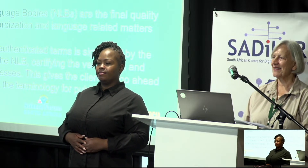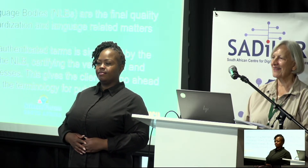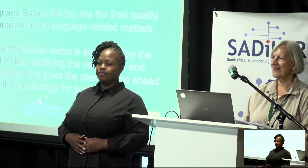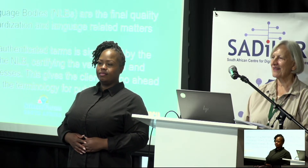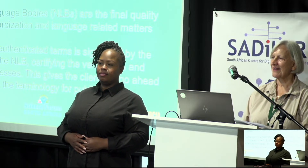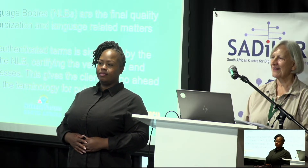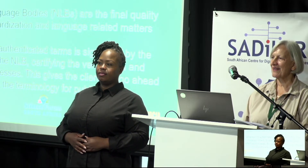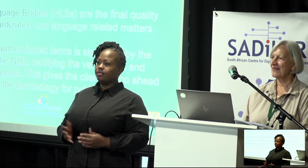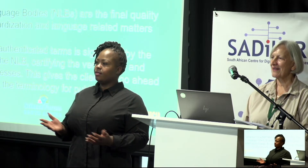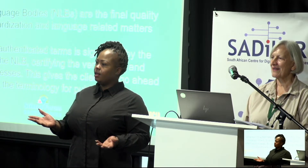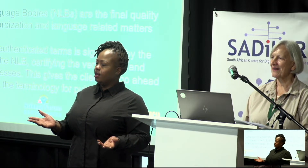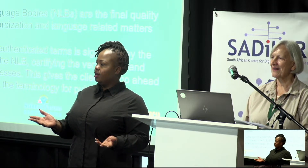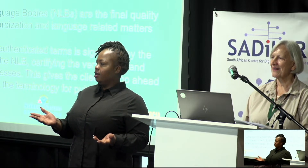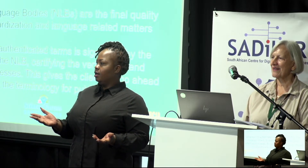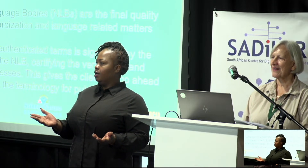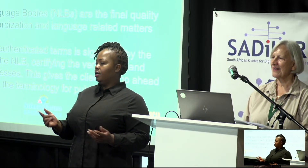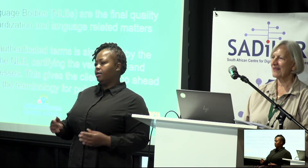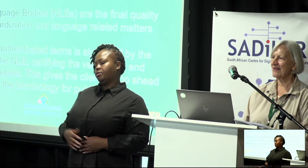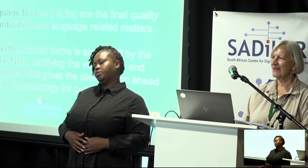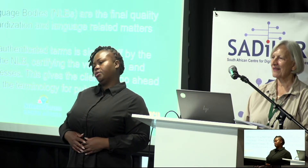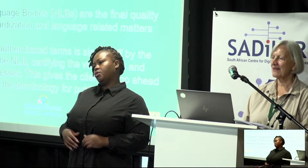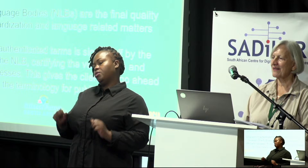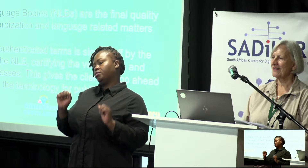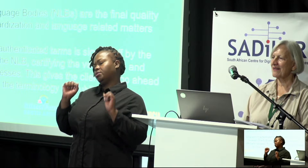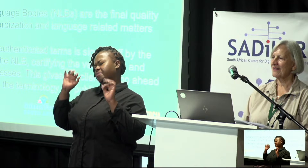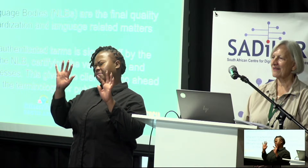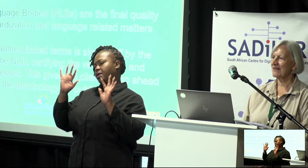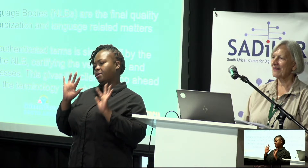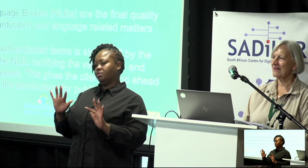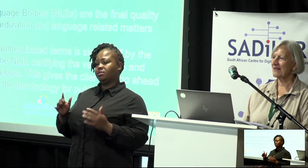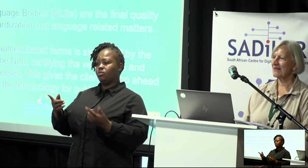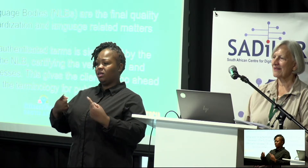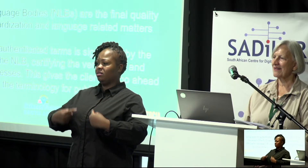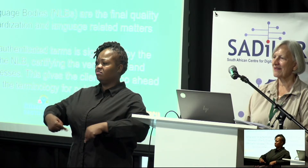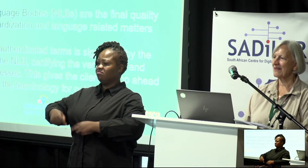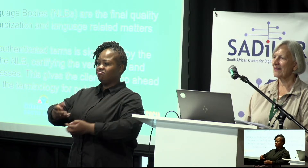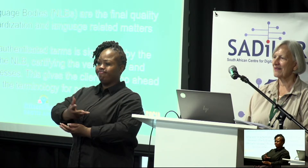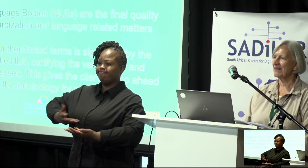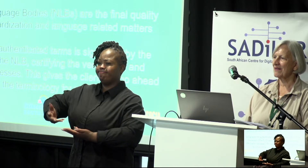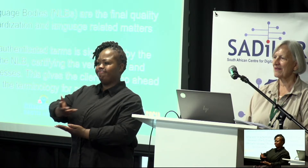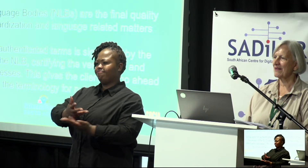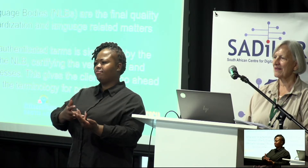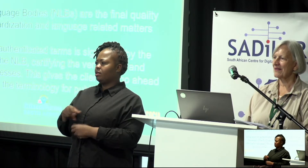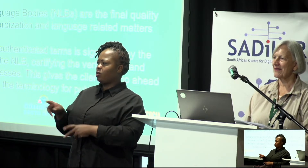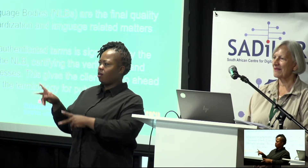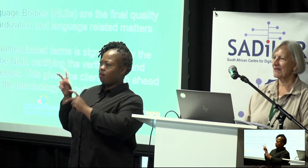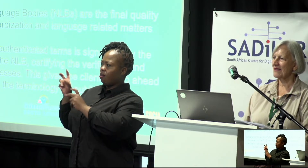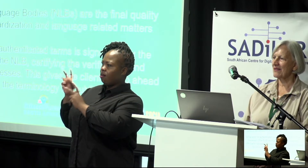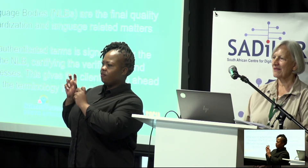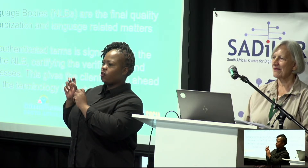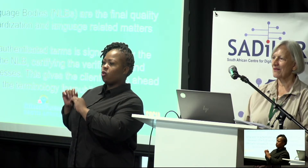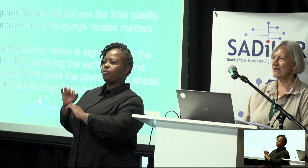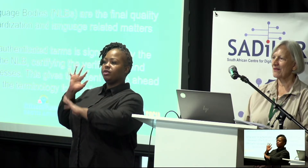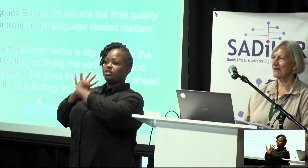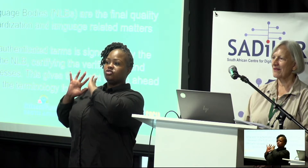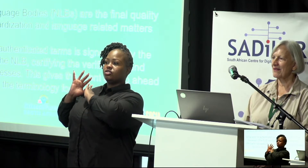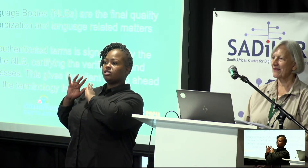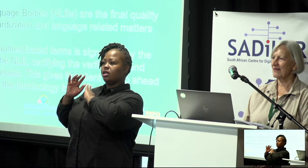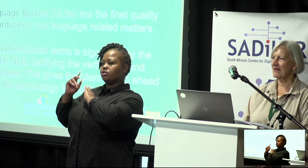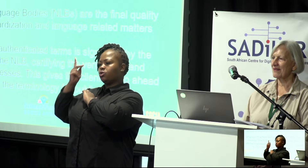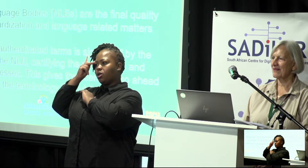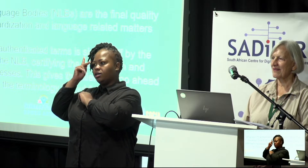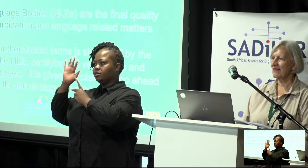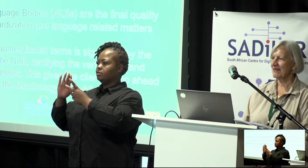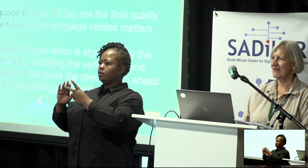I think what is amazing about this discussion is that we have heard from indigenous knowledge, law,